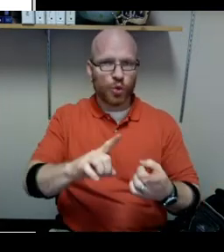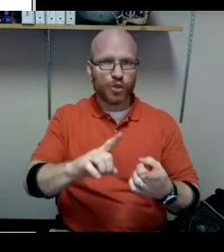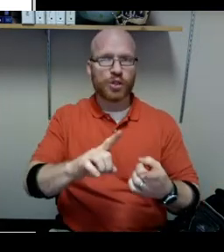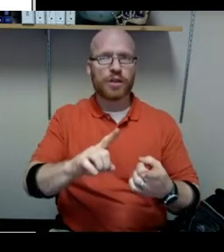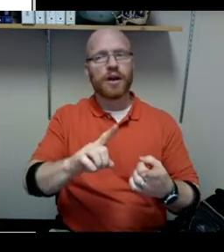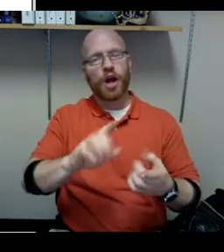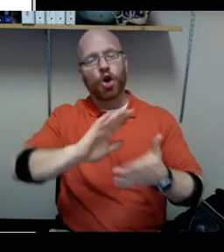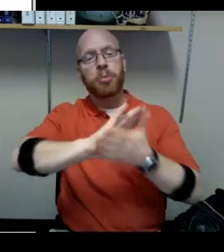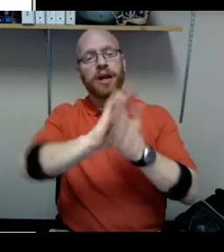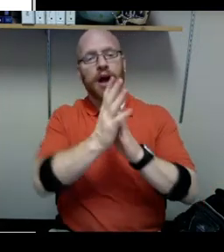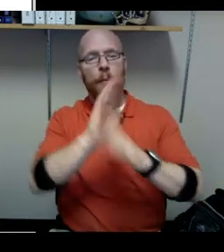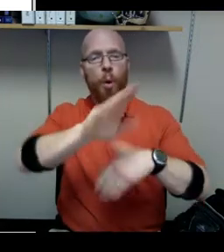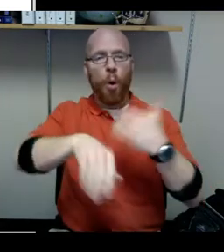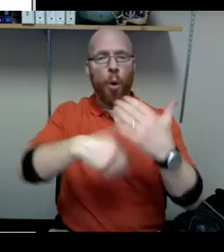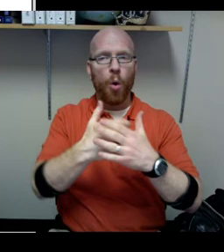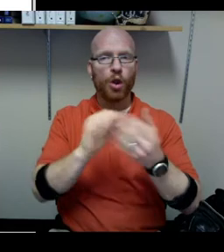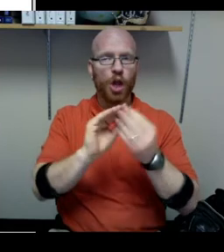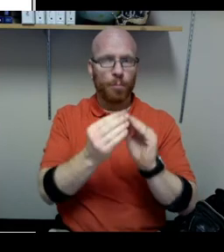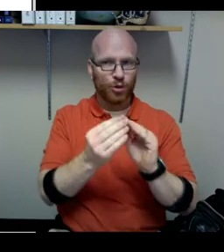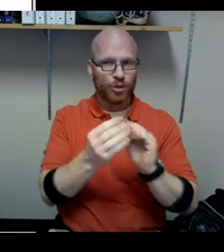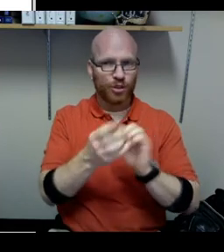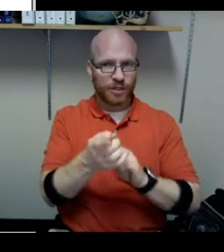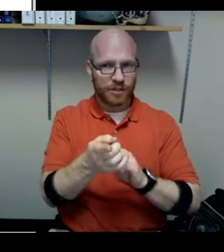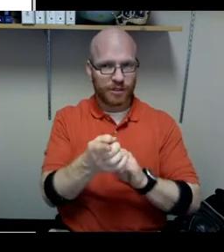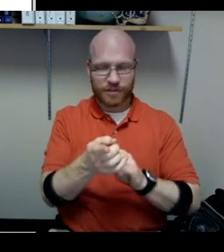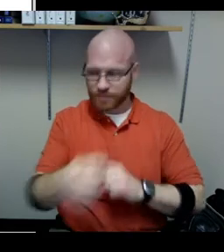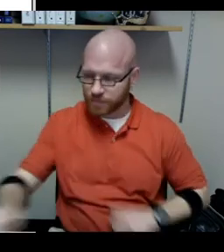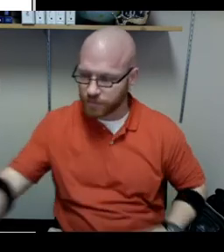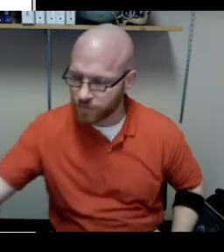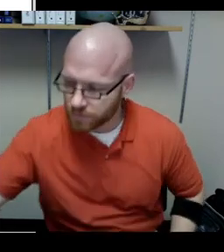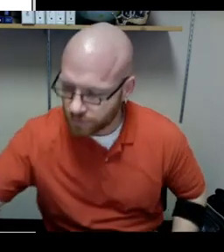all reduce or become whole numbers.